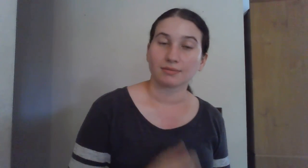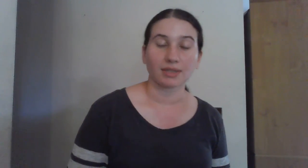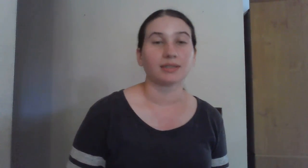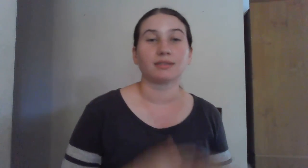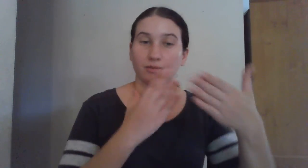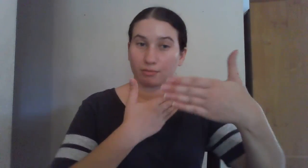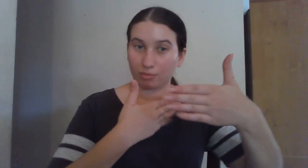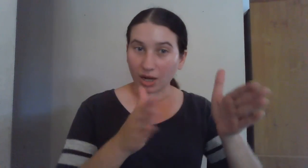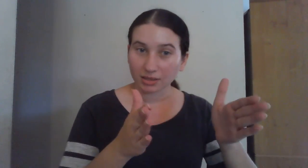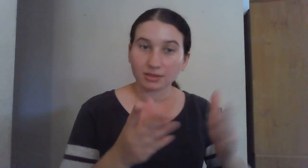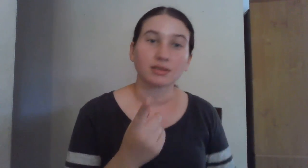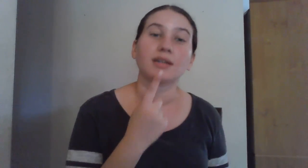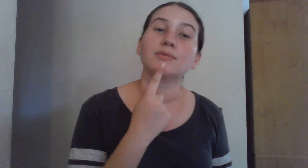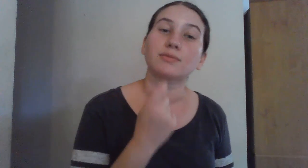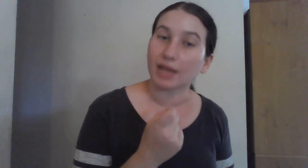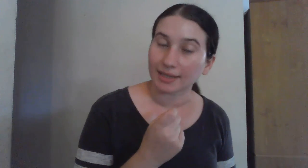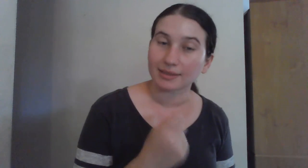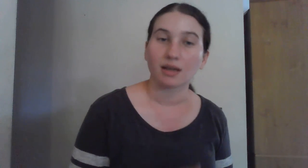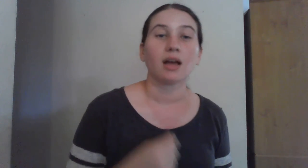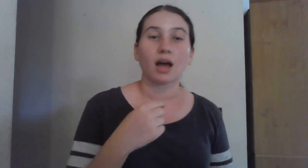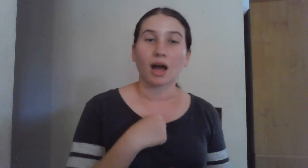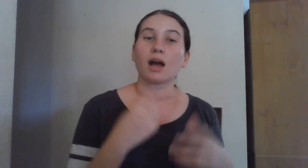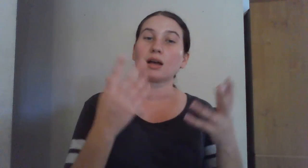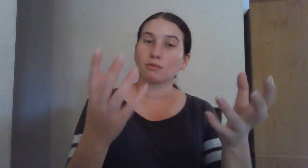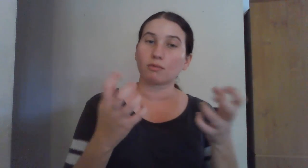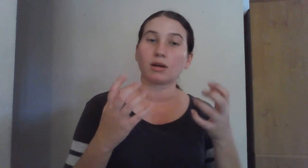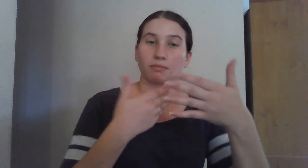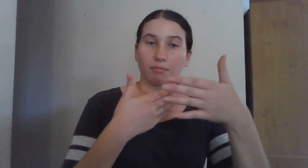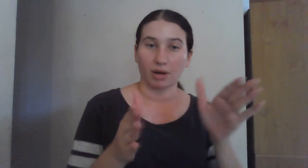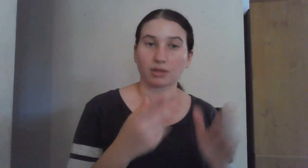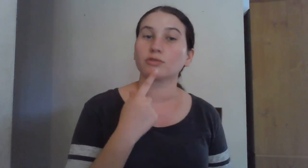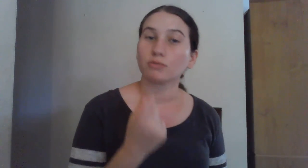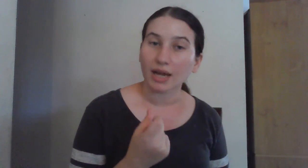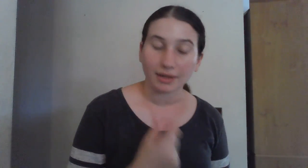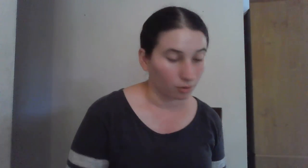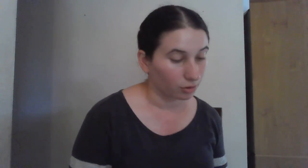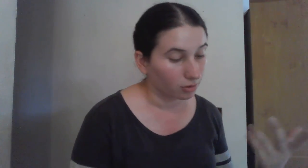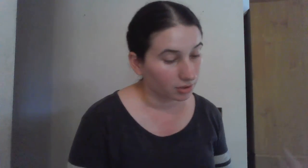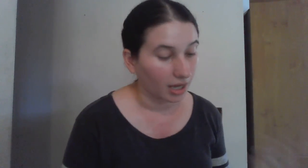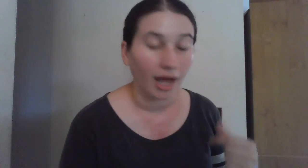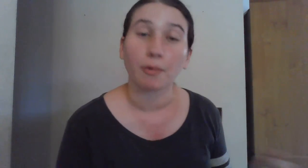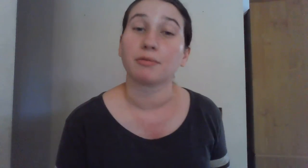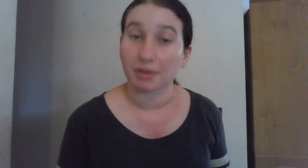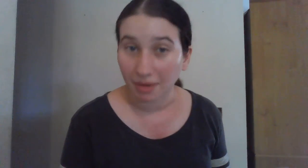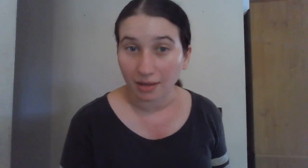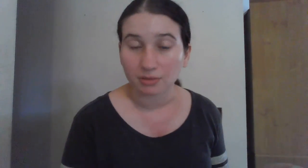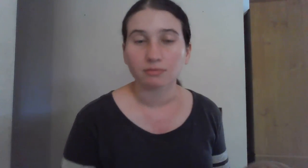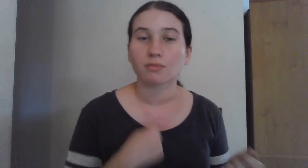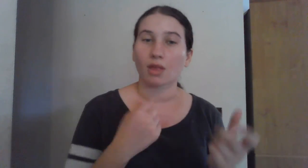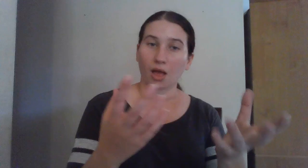Right, this is box and red. I want box red. Or you could say I want red box.